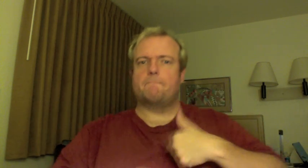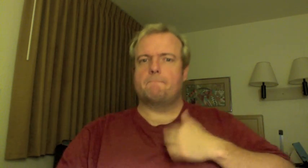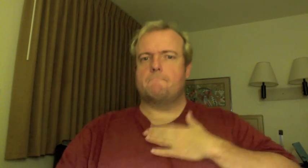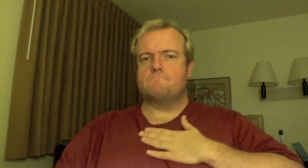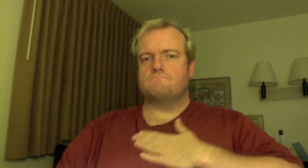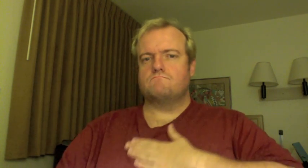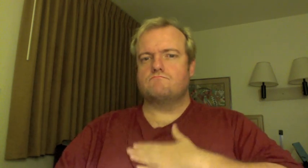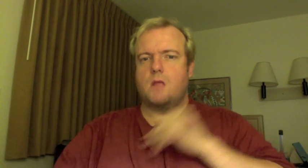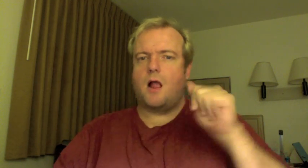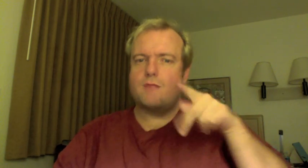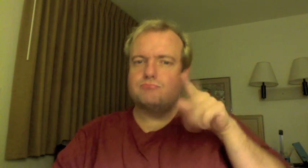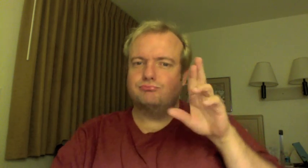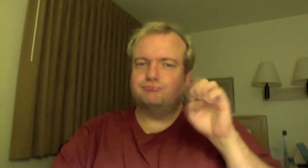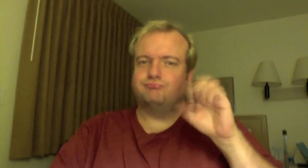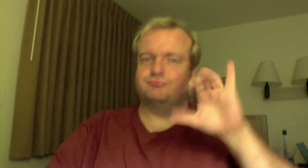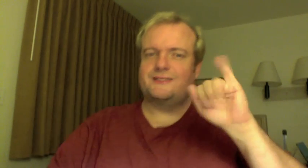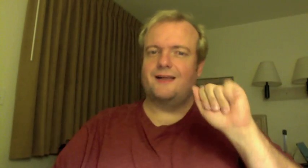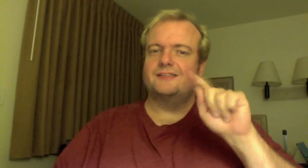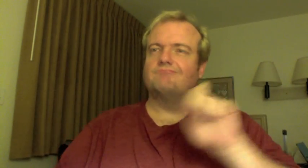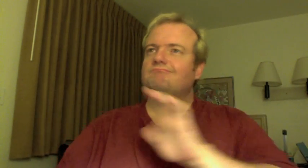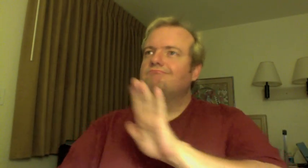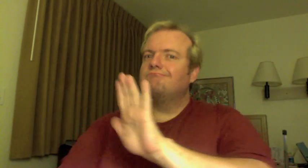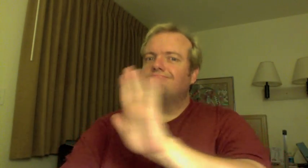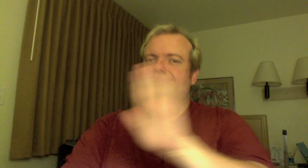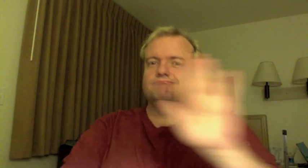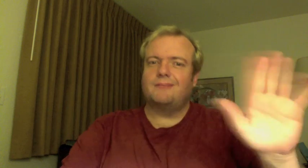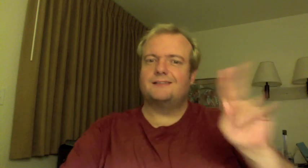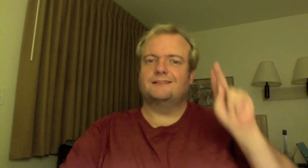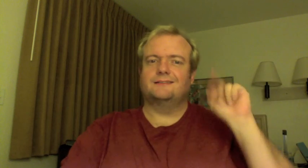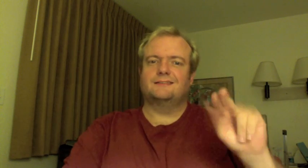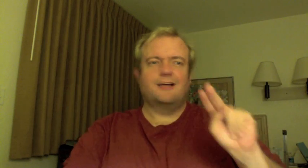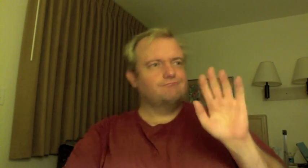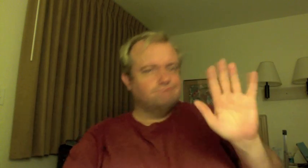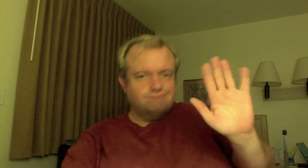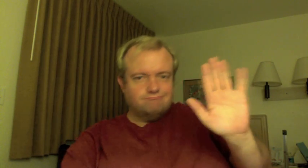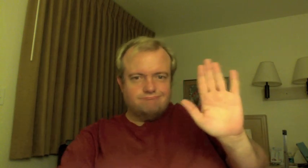to 1/8 of the cost, is put under the most intense scrutiny.